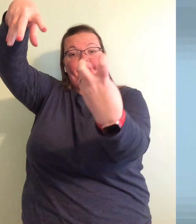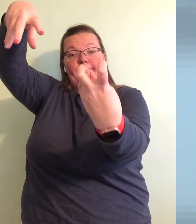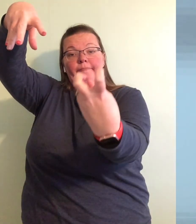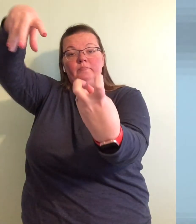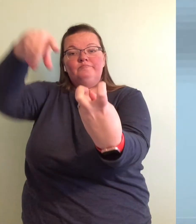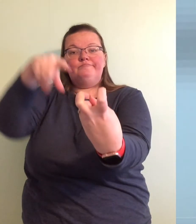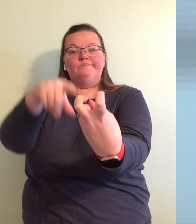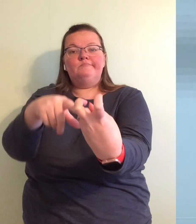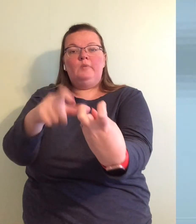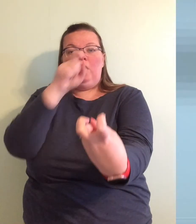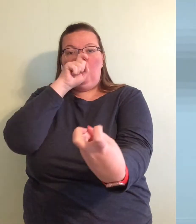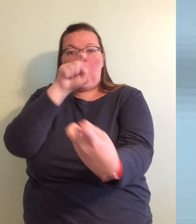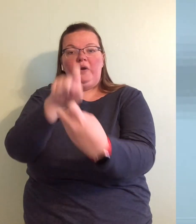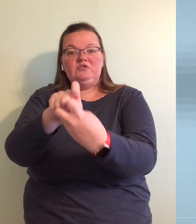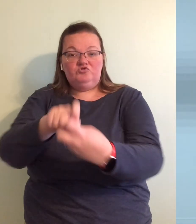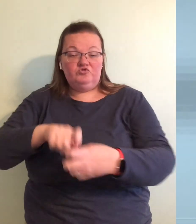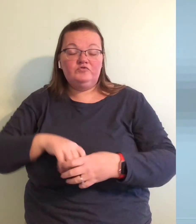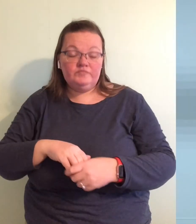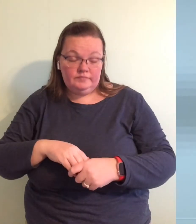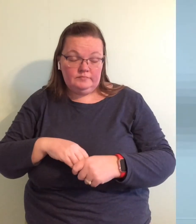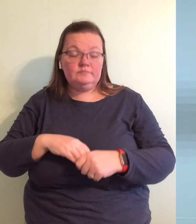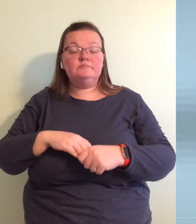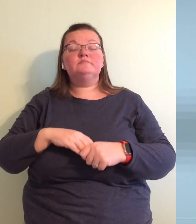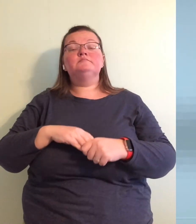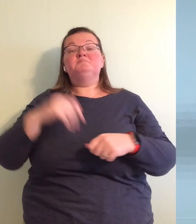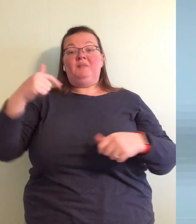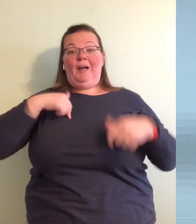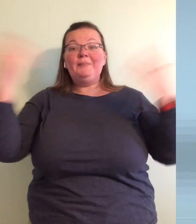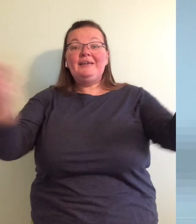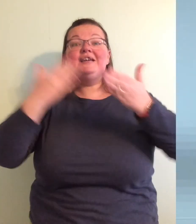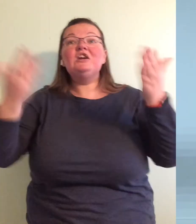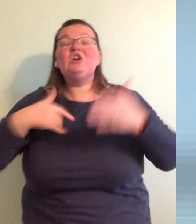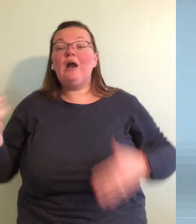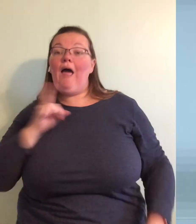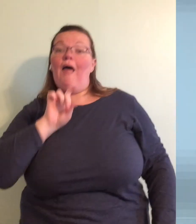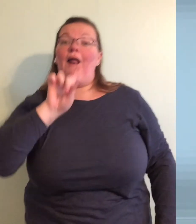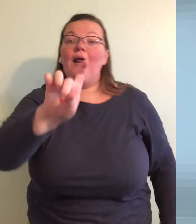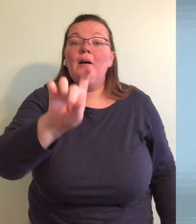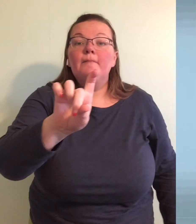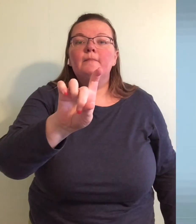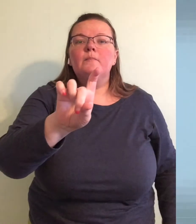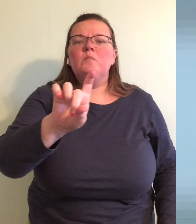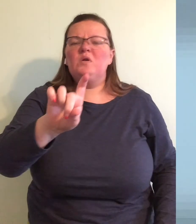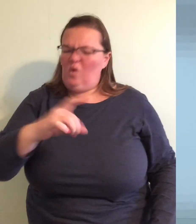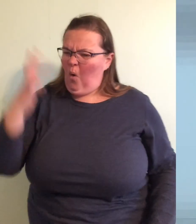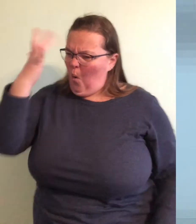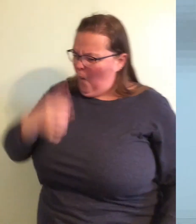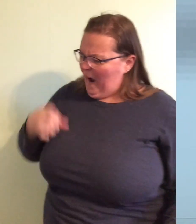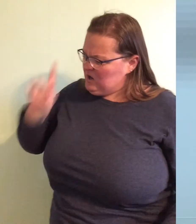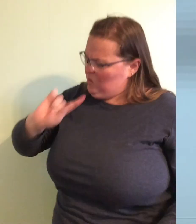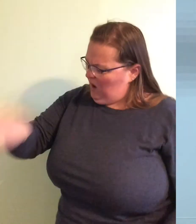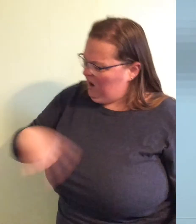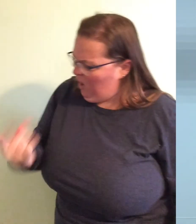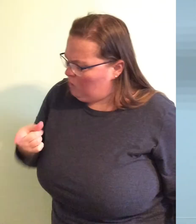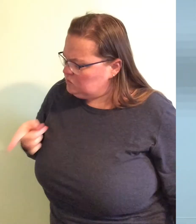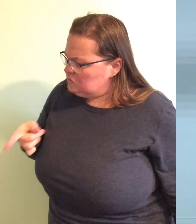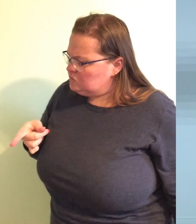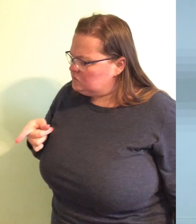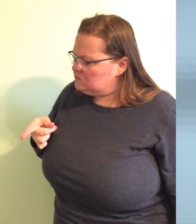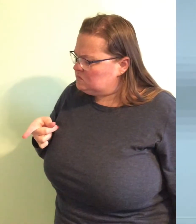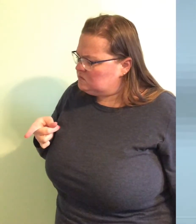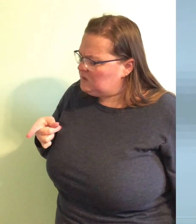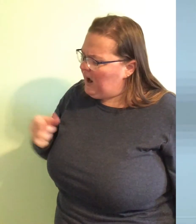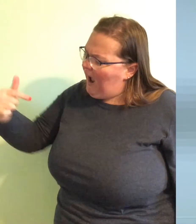White Witch. "I've come, Your Majesty," said Edmund, rushing eagerly forward. "How dare you come alone?" said the witch